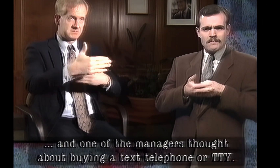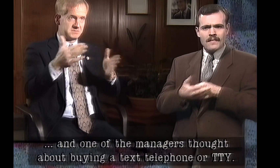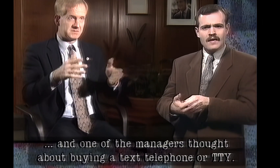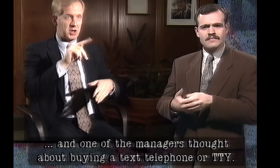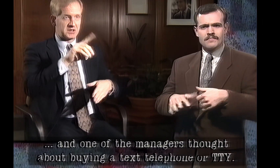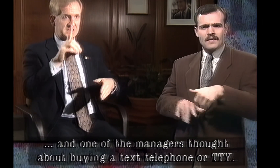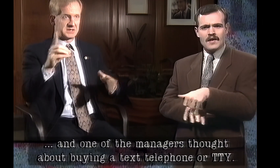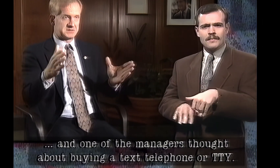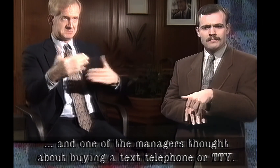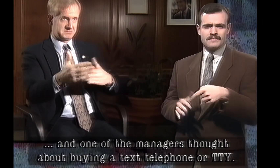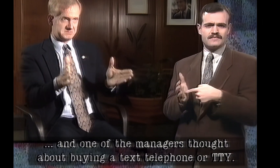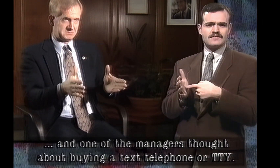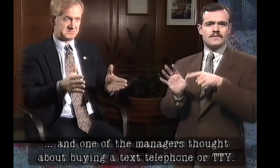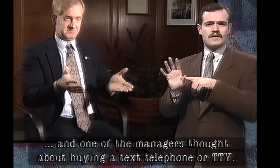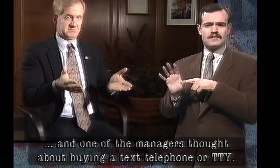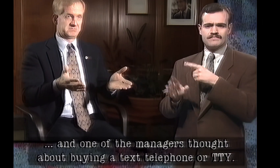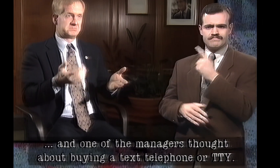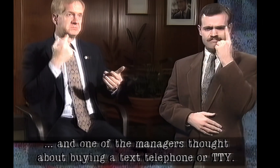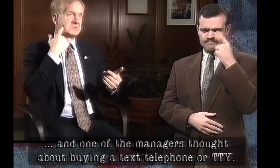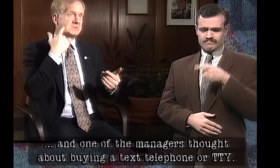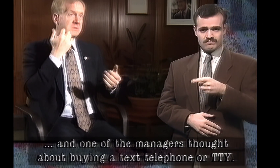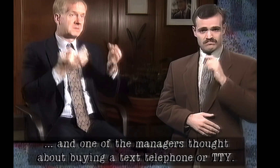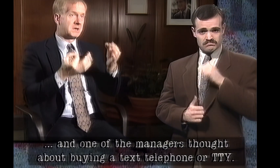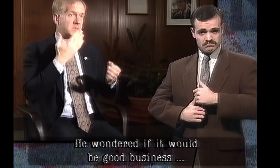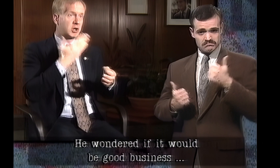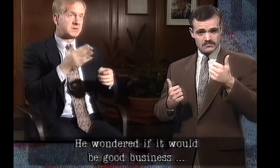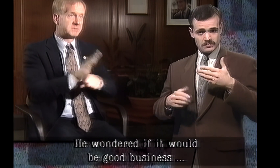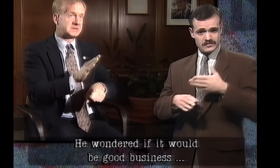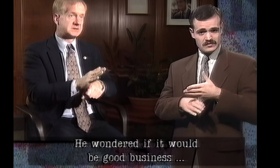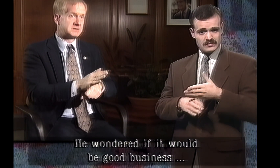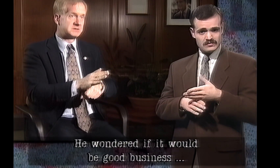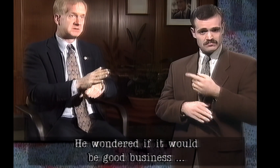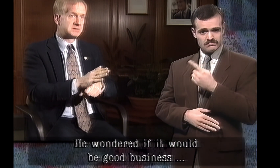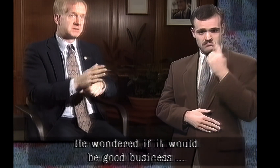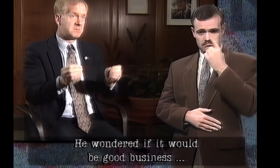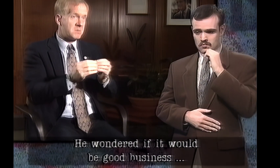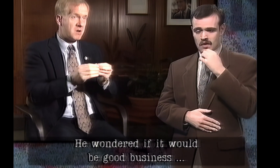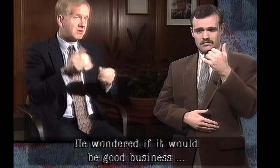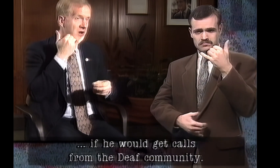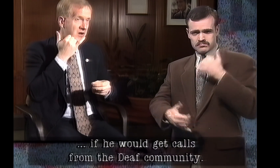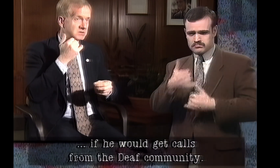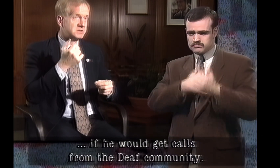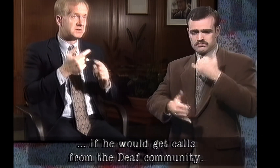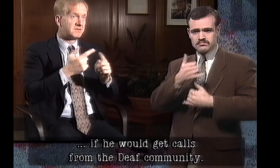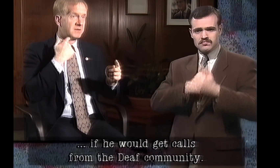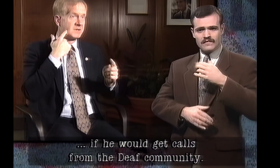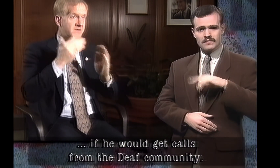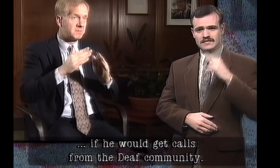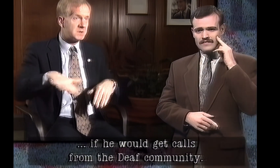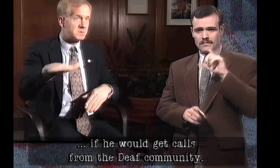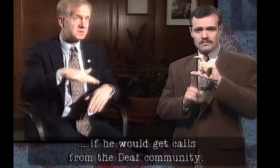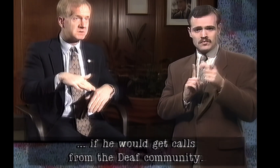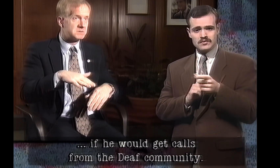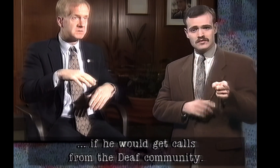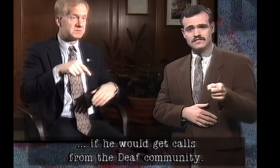telephone or a TTY. He wondered if it would be good business. He wondered if he would